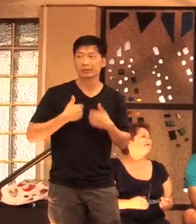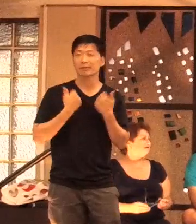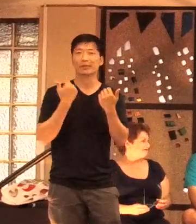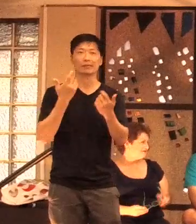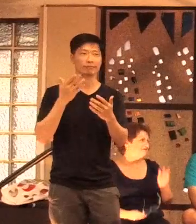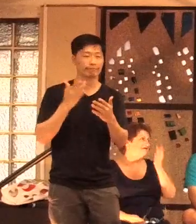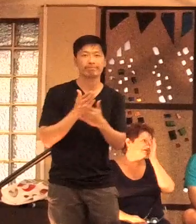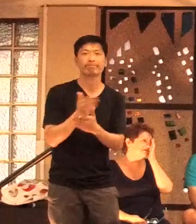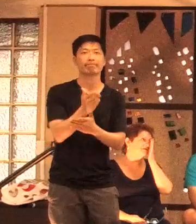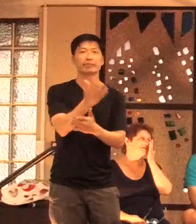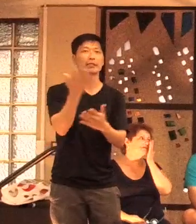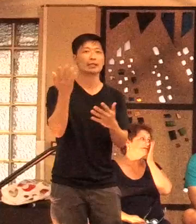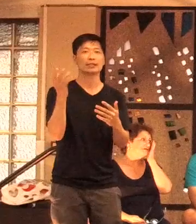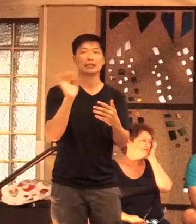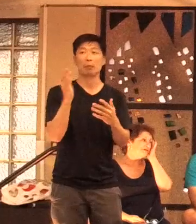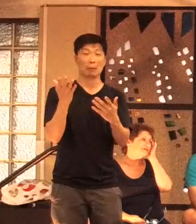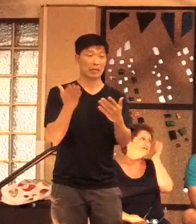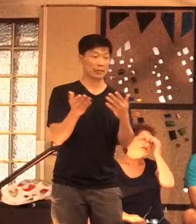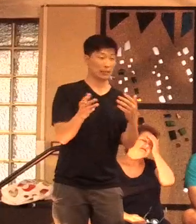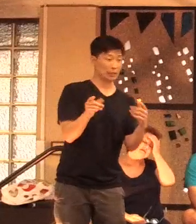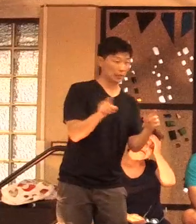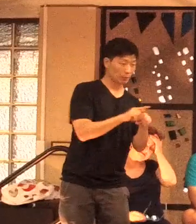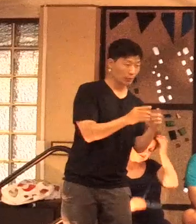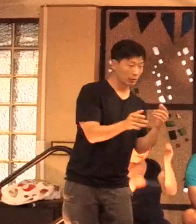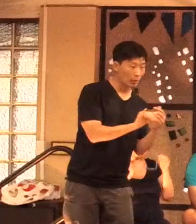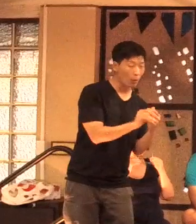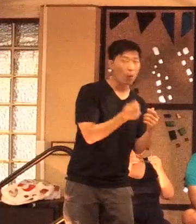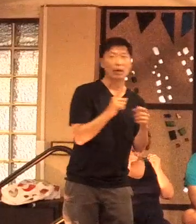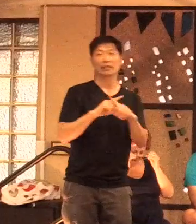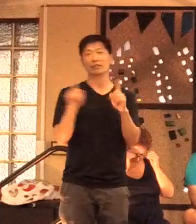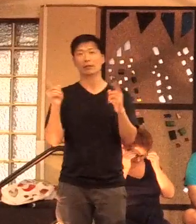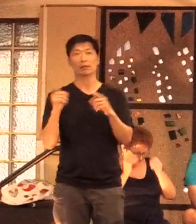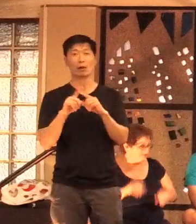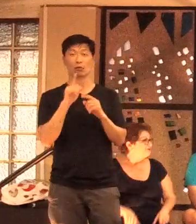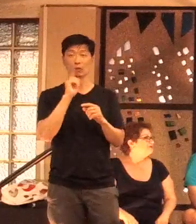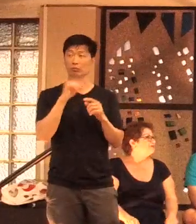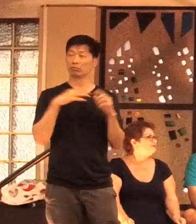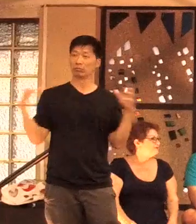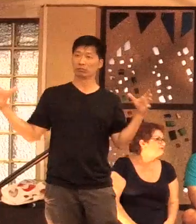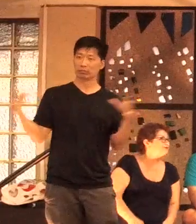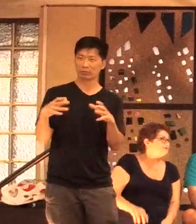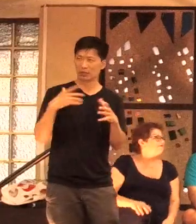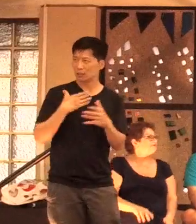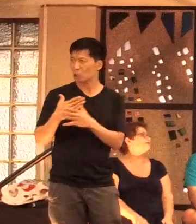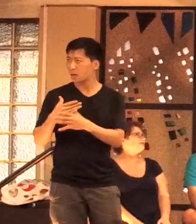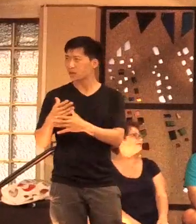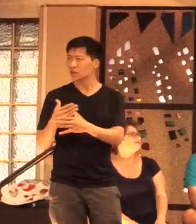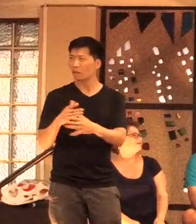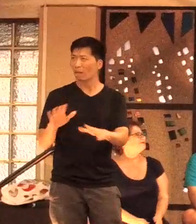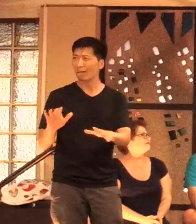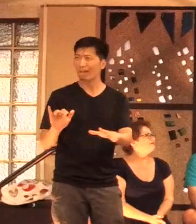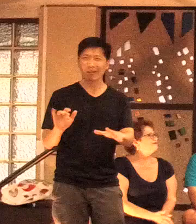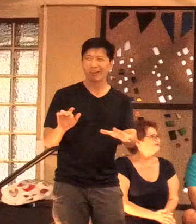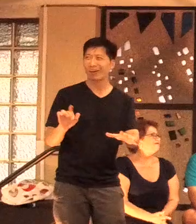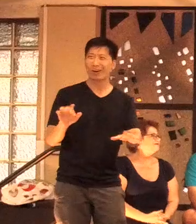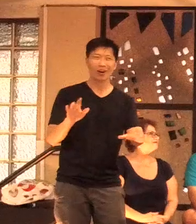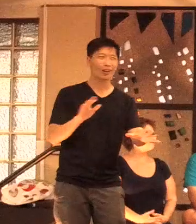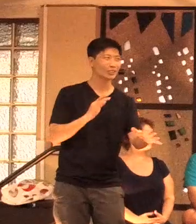experiences that may be the same or different than yours, and really, when you come together and you share that kind of stuff,